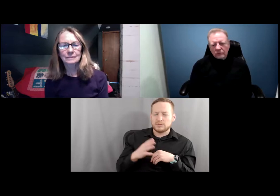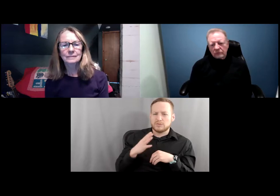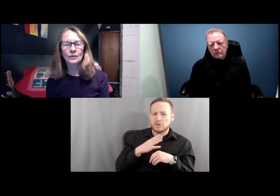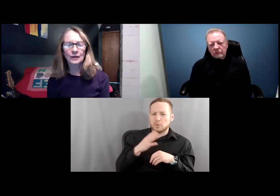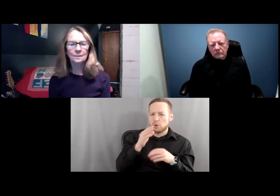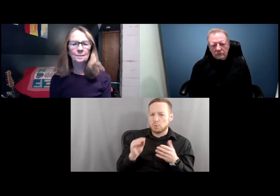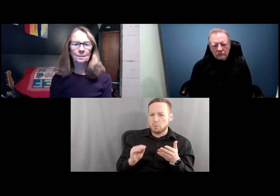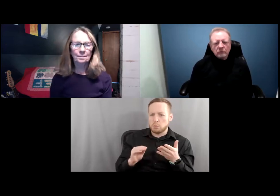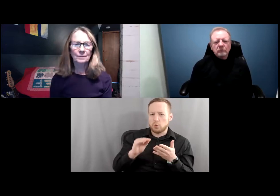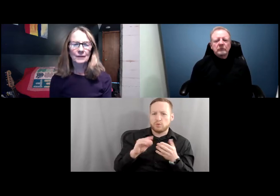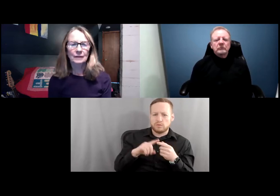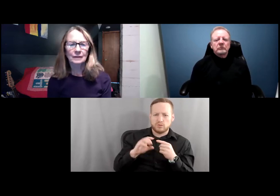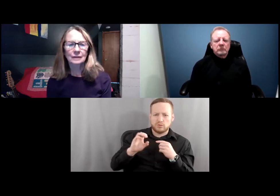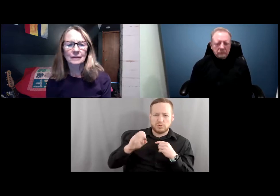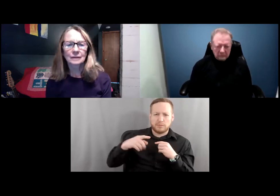Okay.